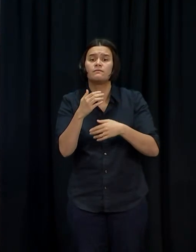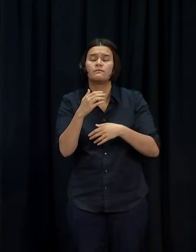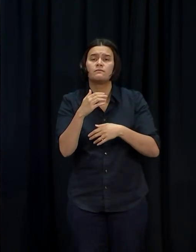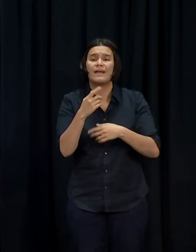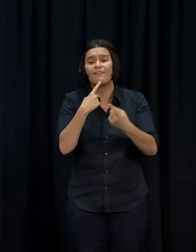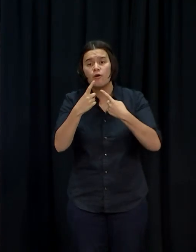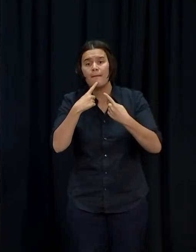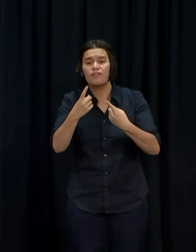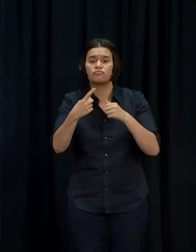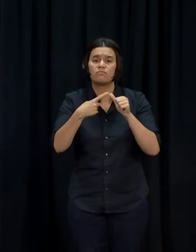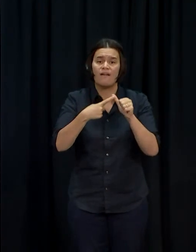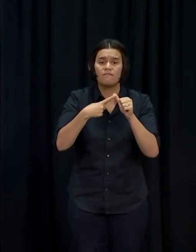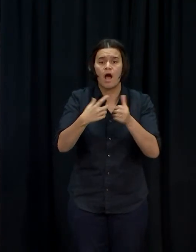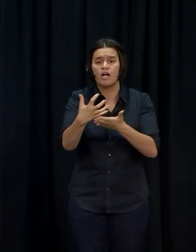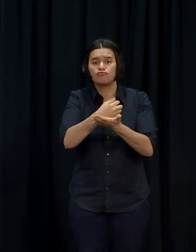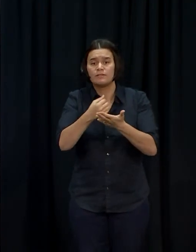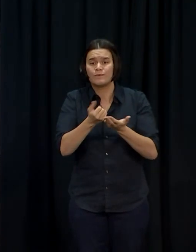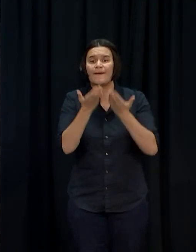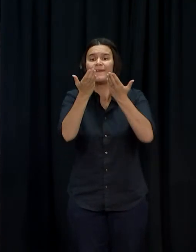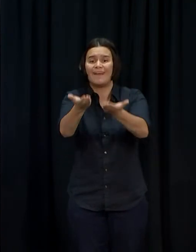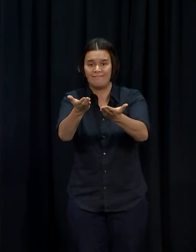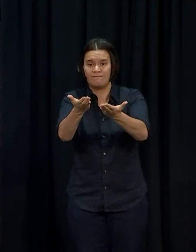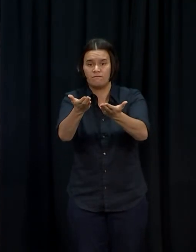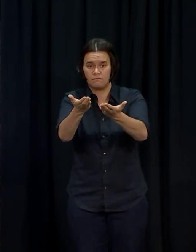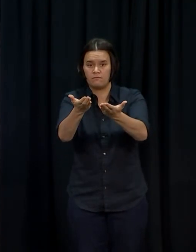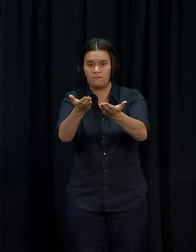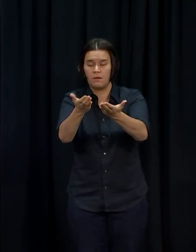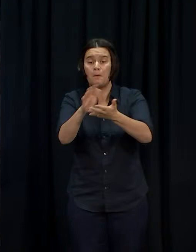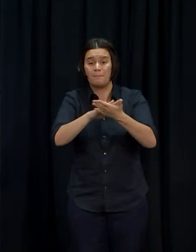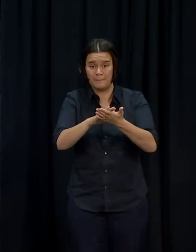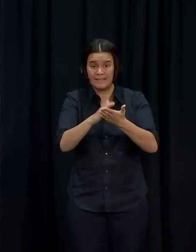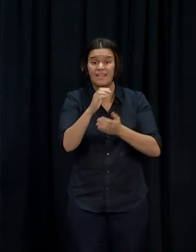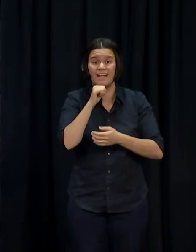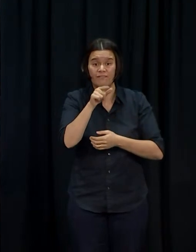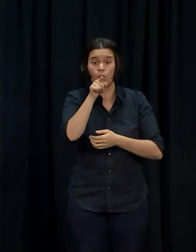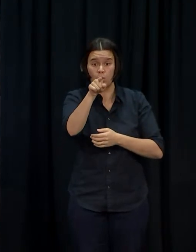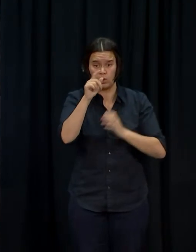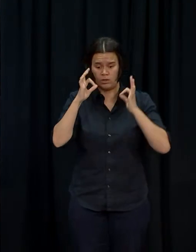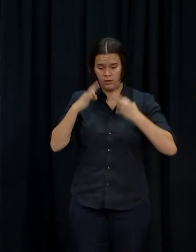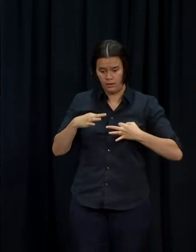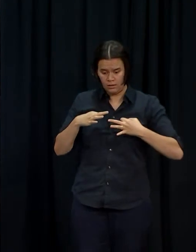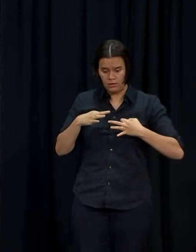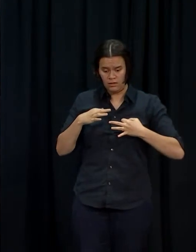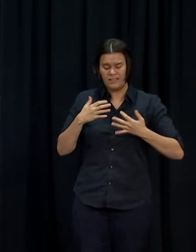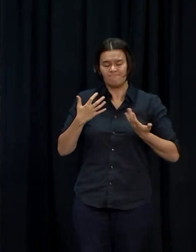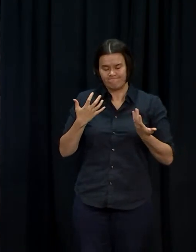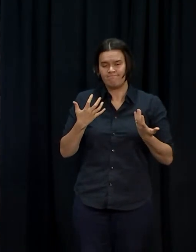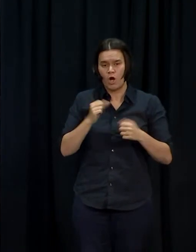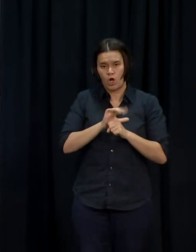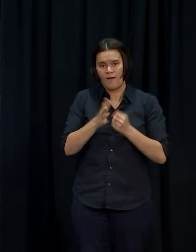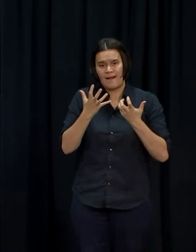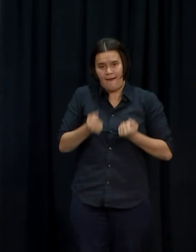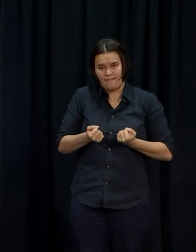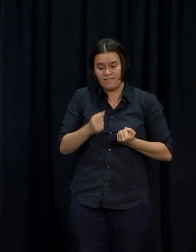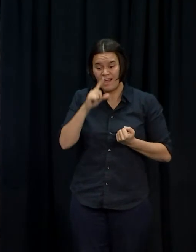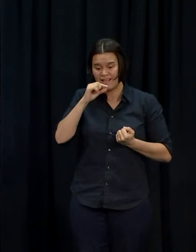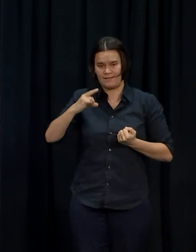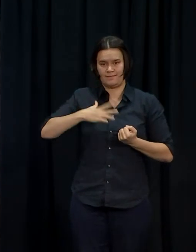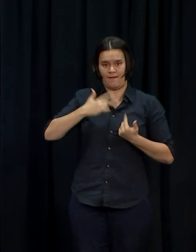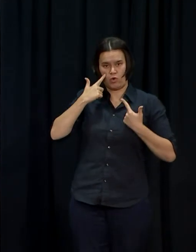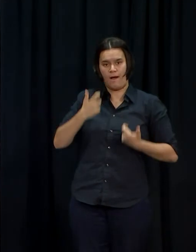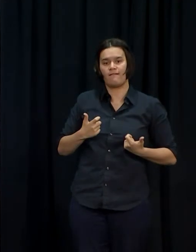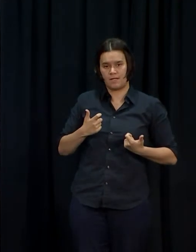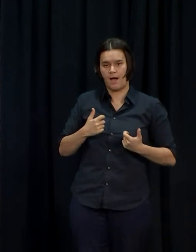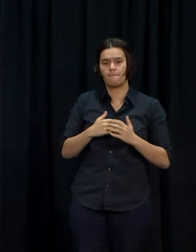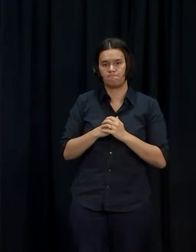testing will be important to help us respond to the high volume of Omicron cases. The care and the